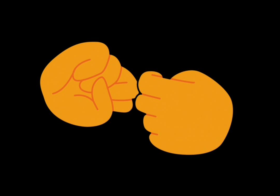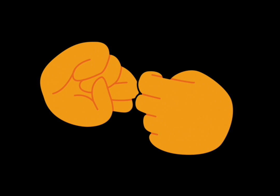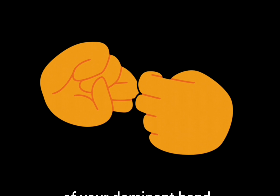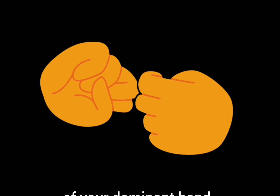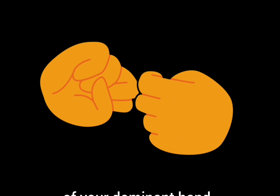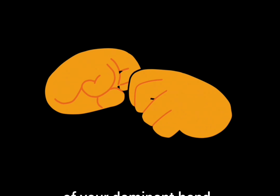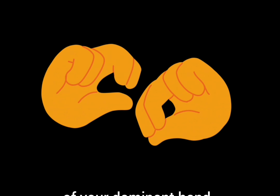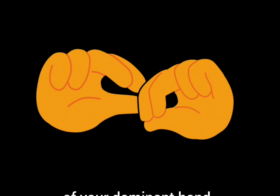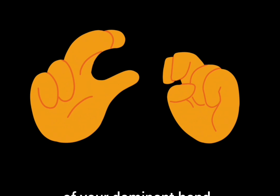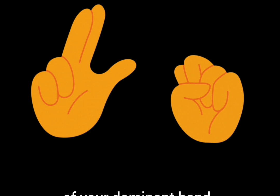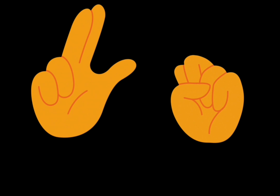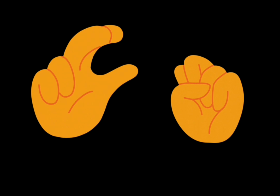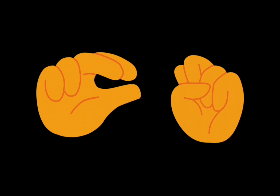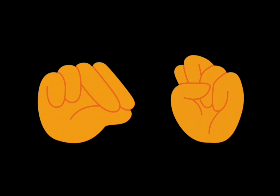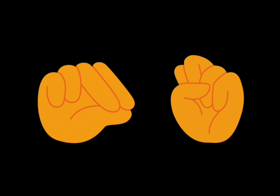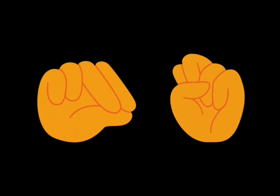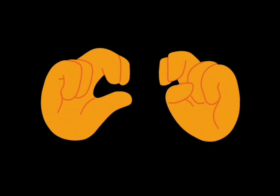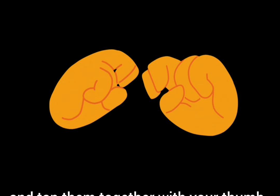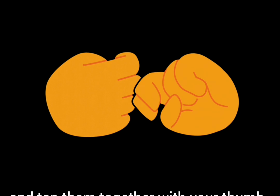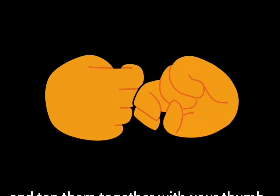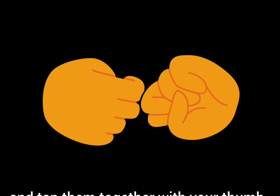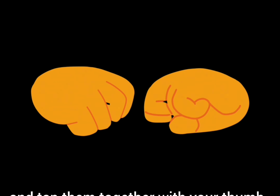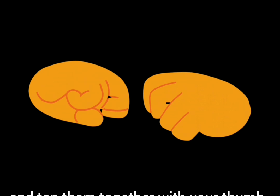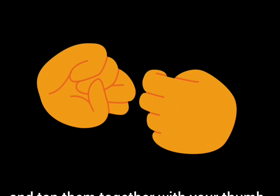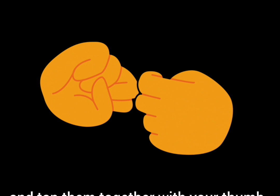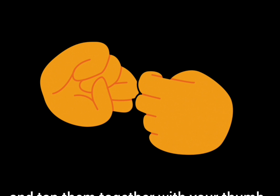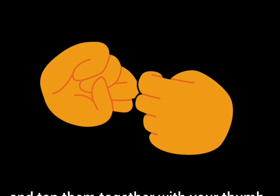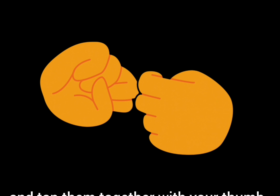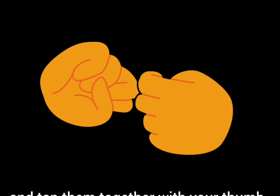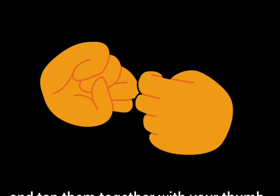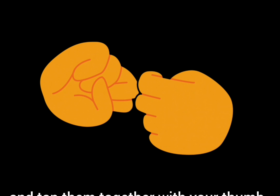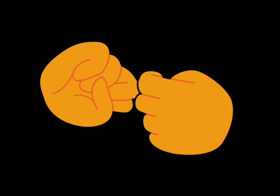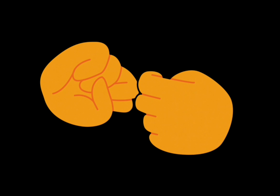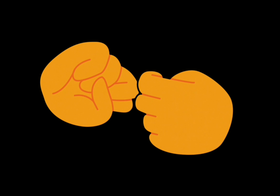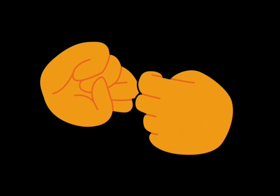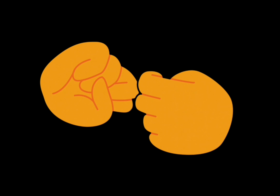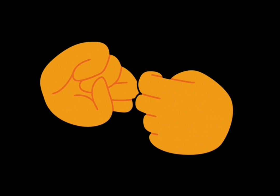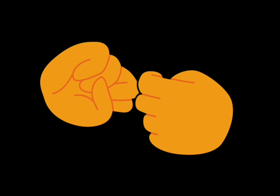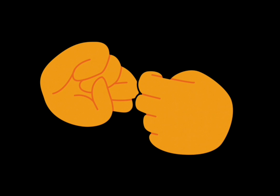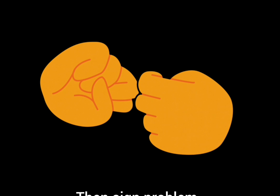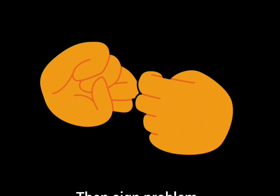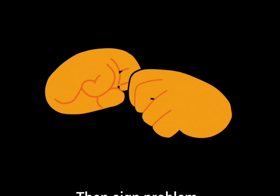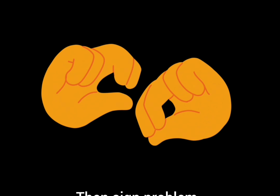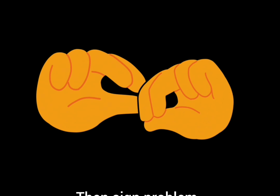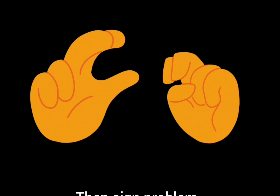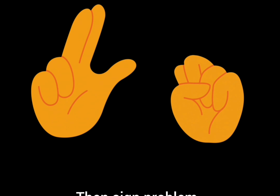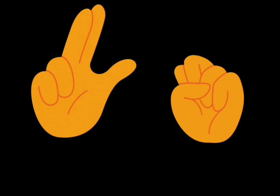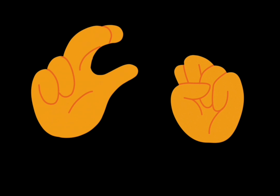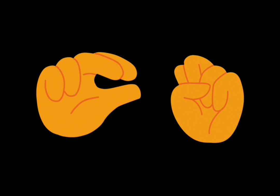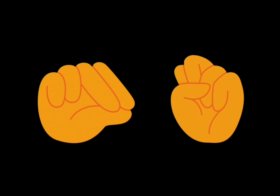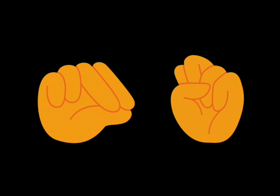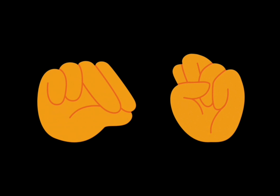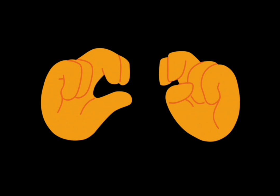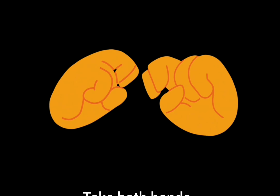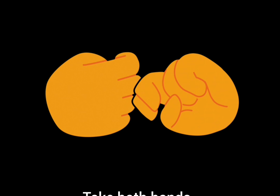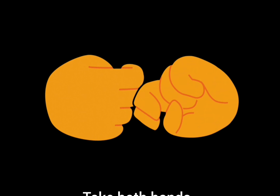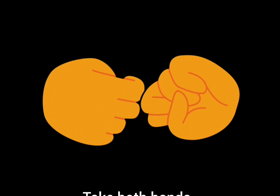your dominant hand and tap them together with your thumb. Then sign problem. Take both